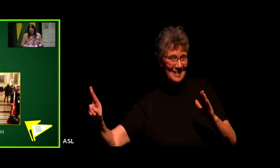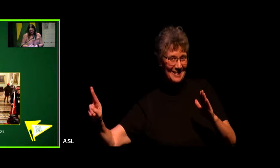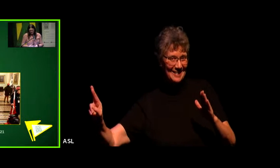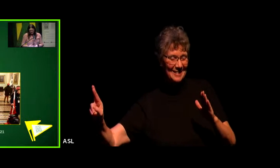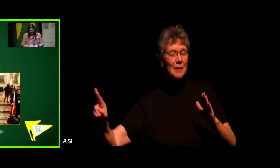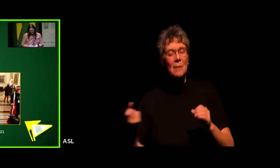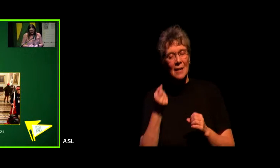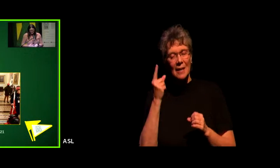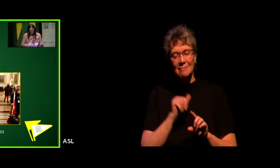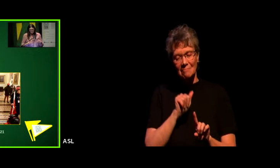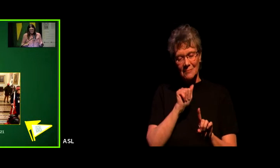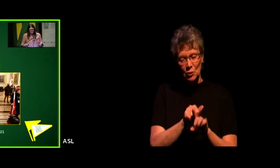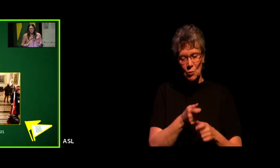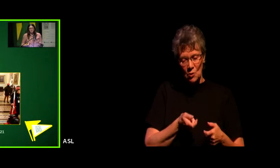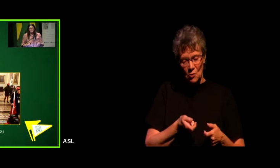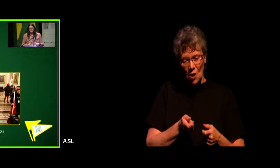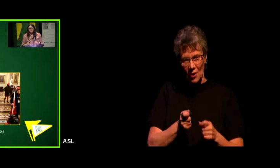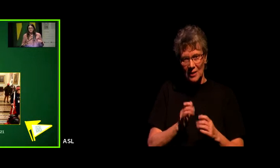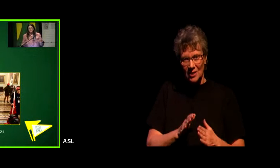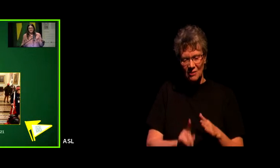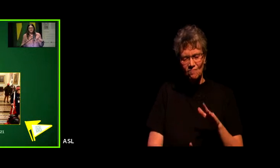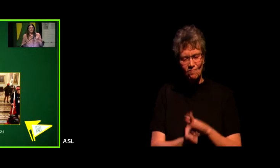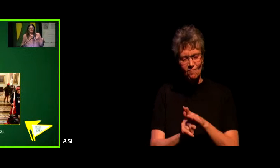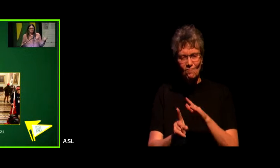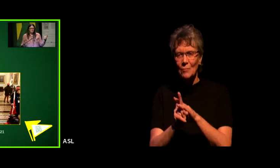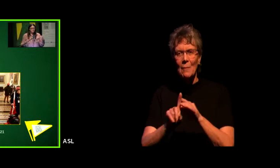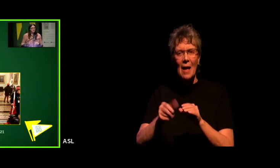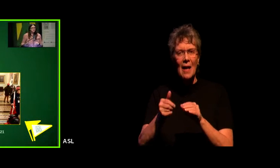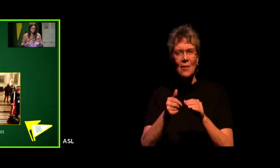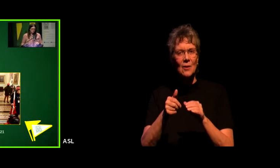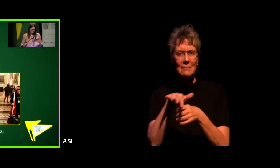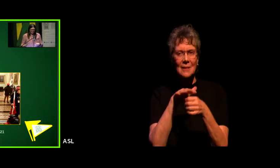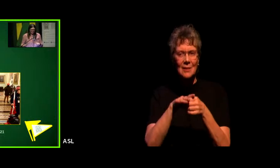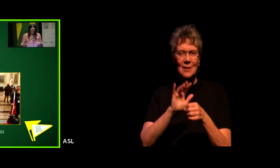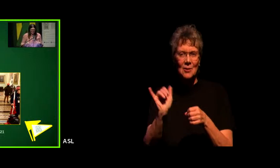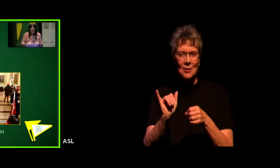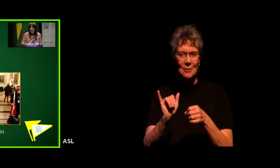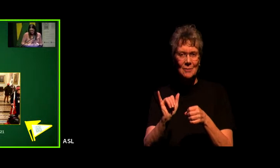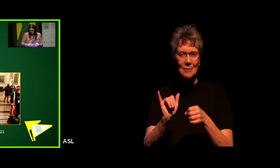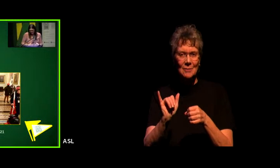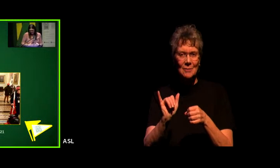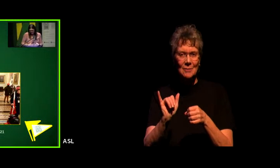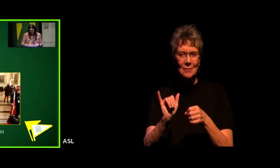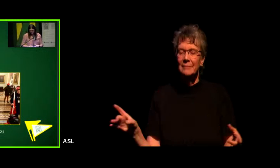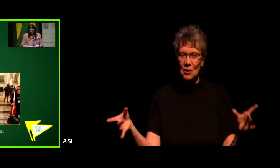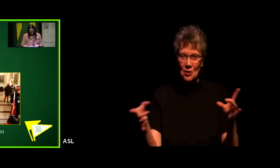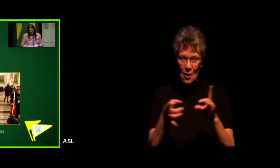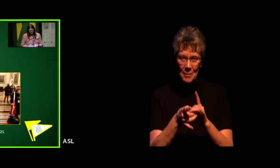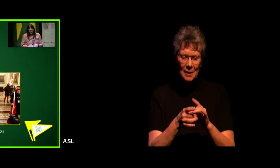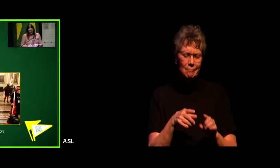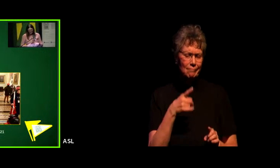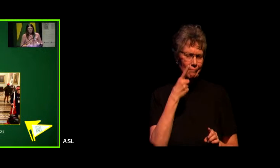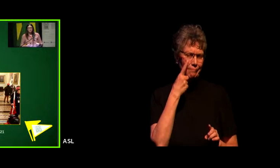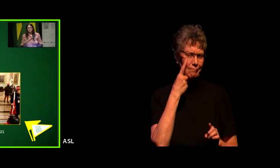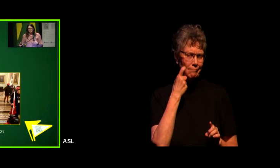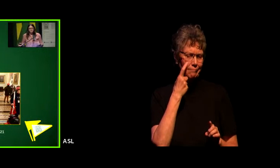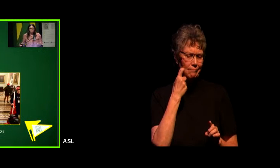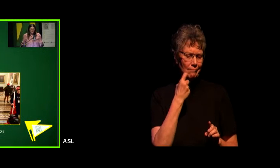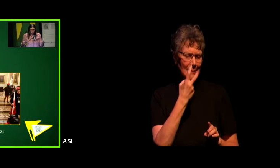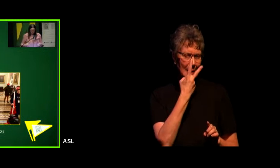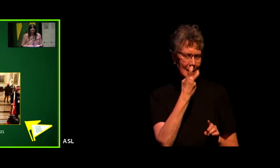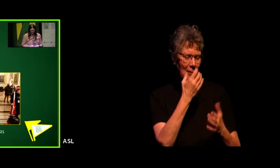pseudoarch. Conspirituality refers to the blending of New Age spirituality and conspiracy theories. And in a moment, I'll get